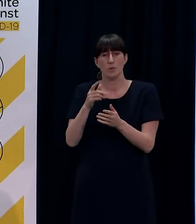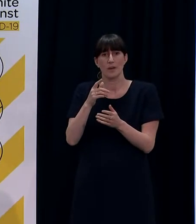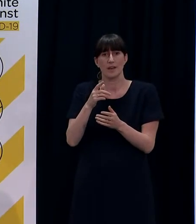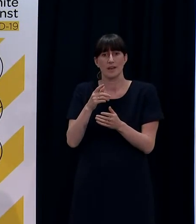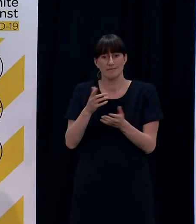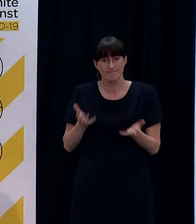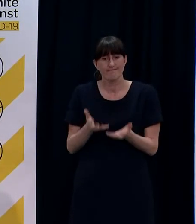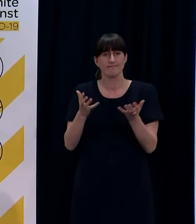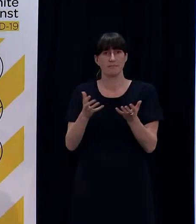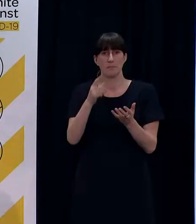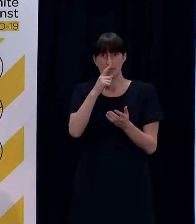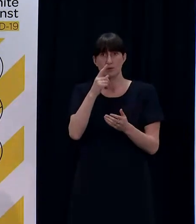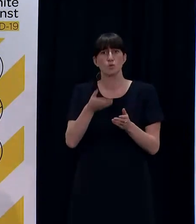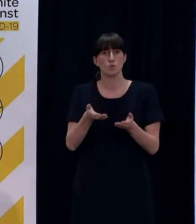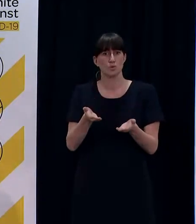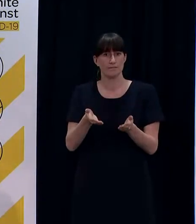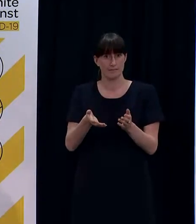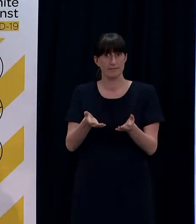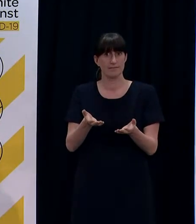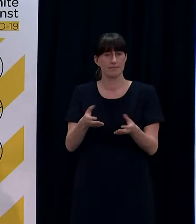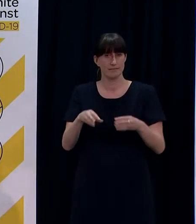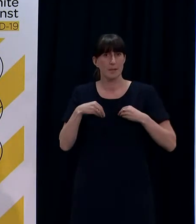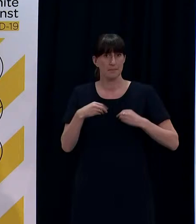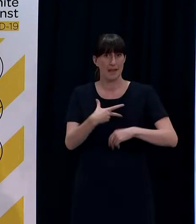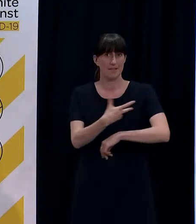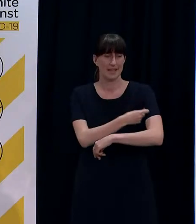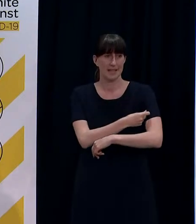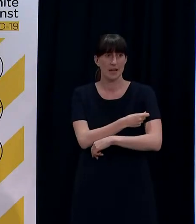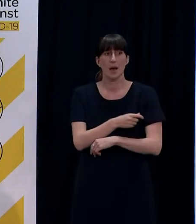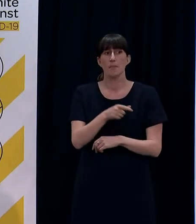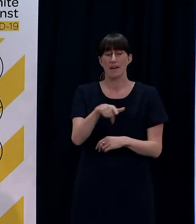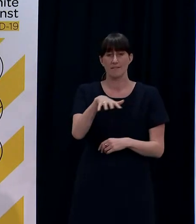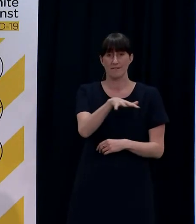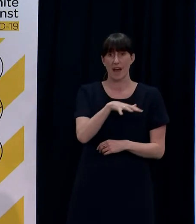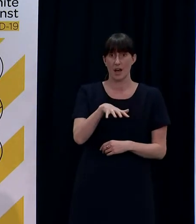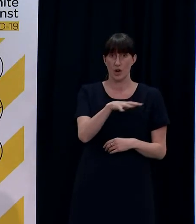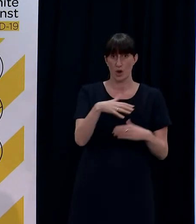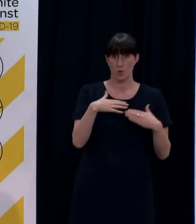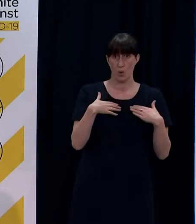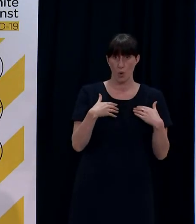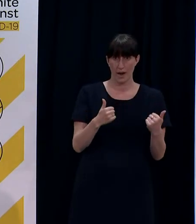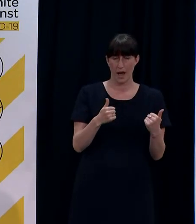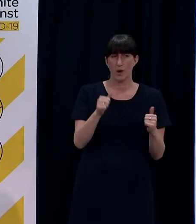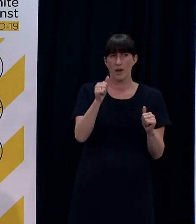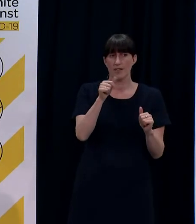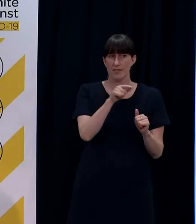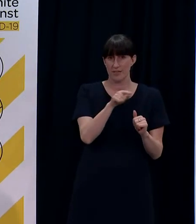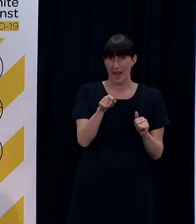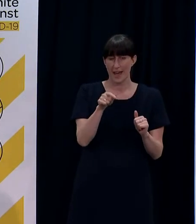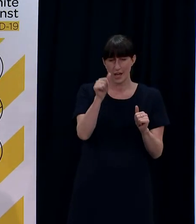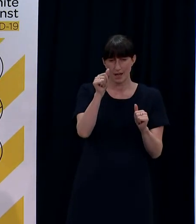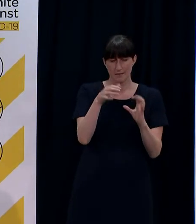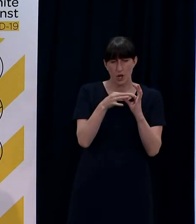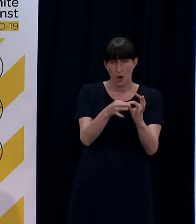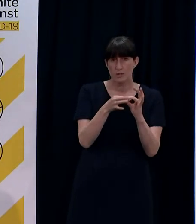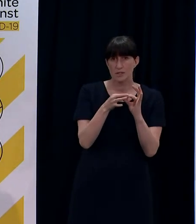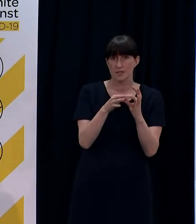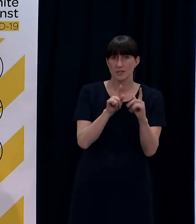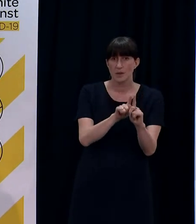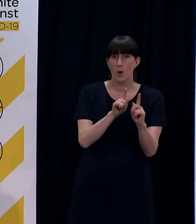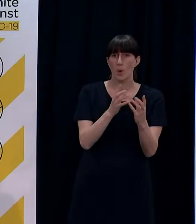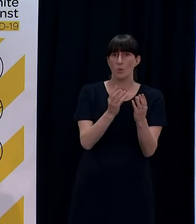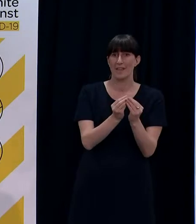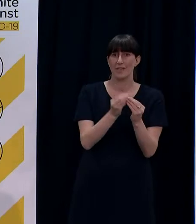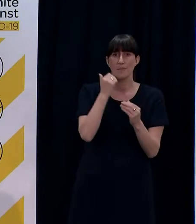other Māori health providers know their communities well and know what works, and so we are listening to them and adopting